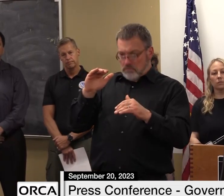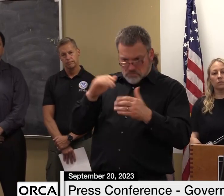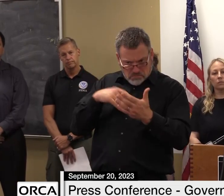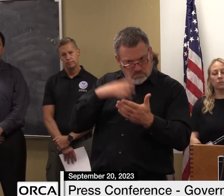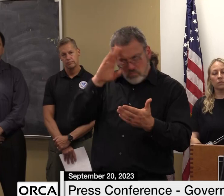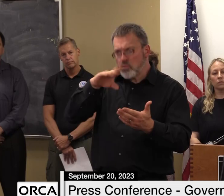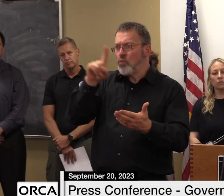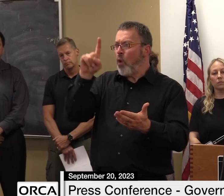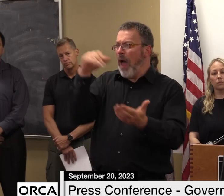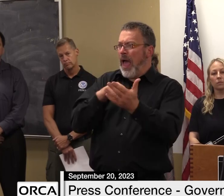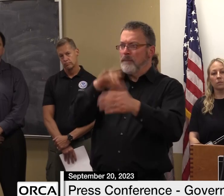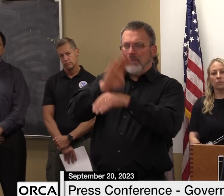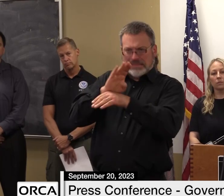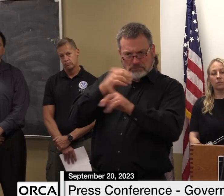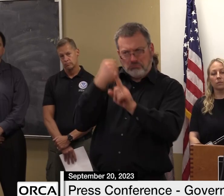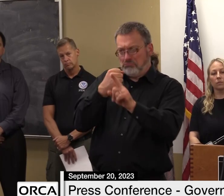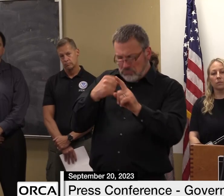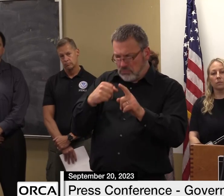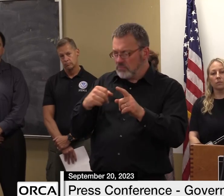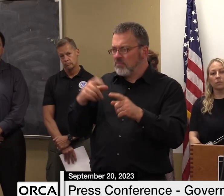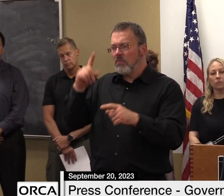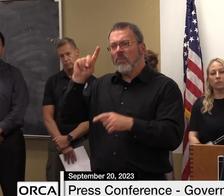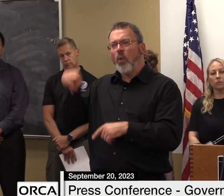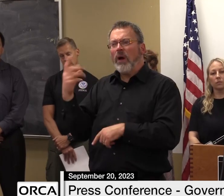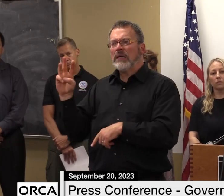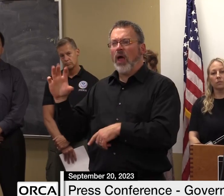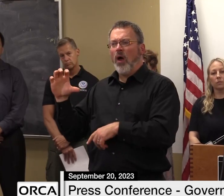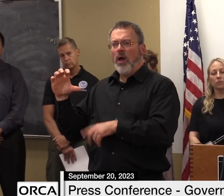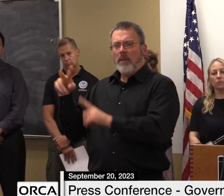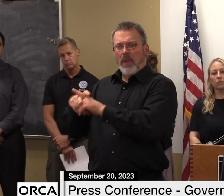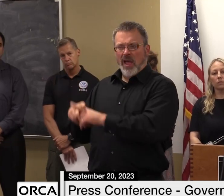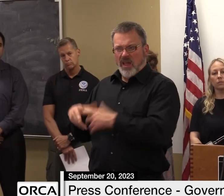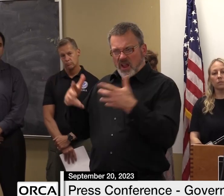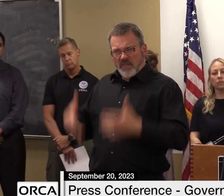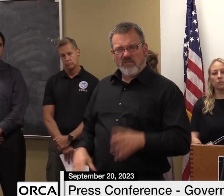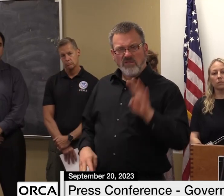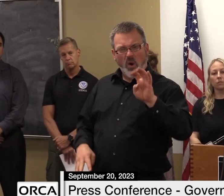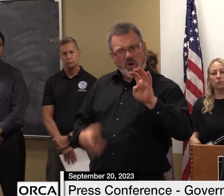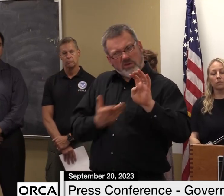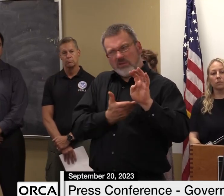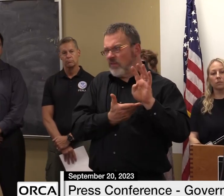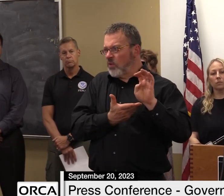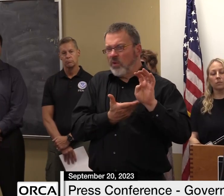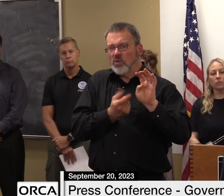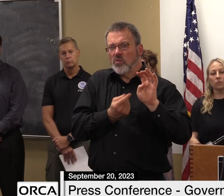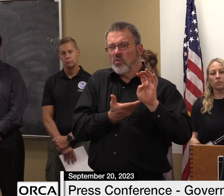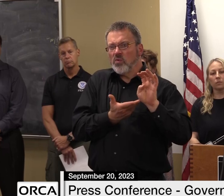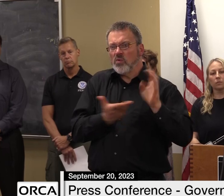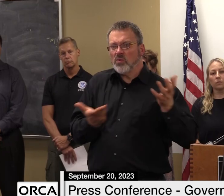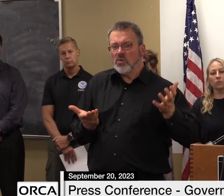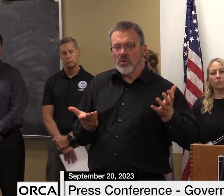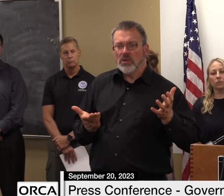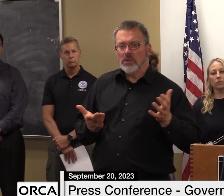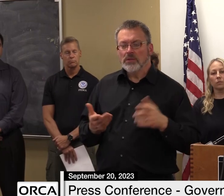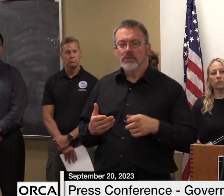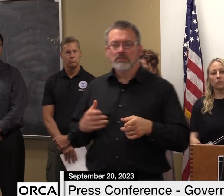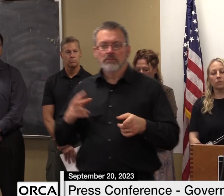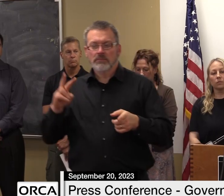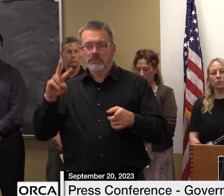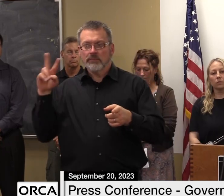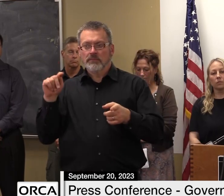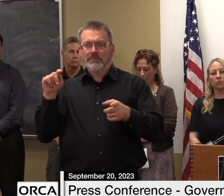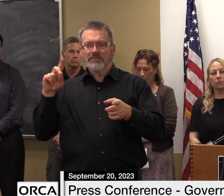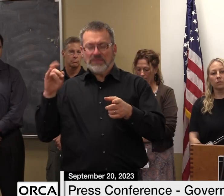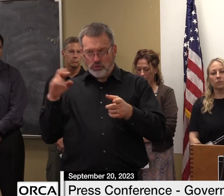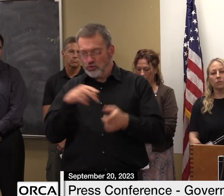state contemplating any like specific outreach to communities that might not know how to apply, not know to apply,